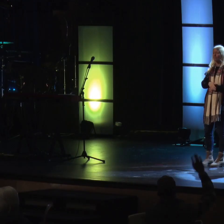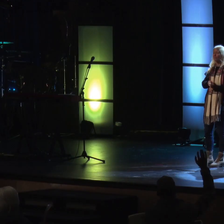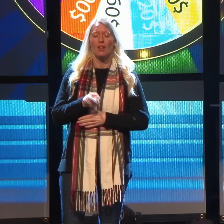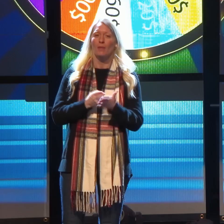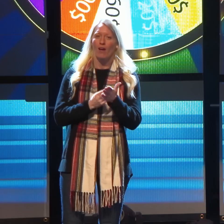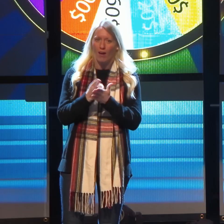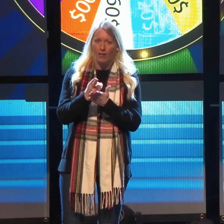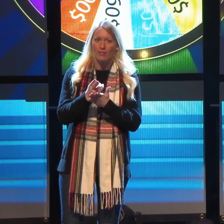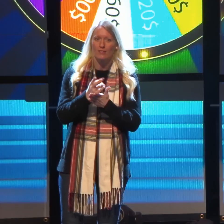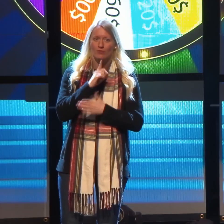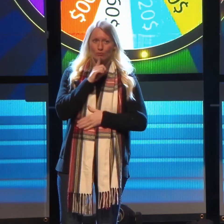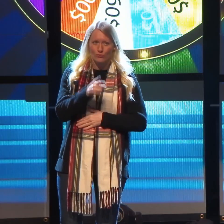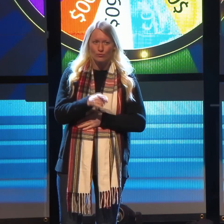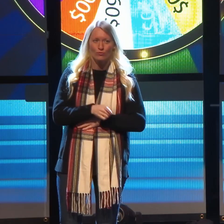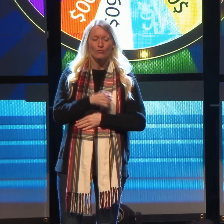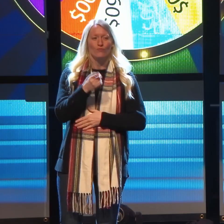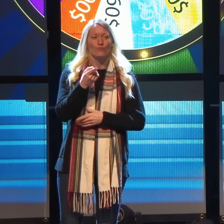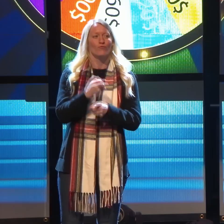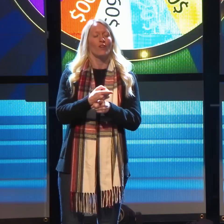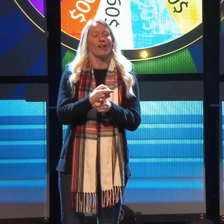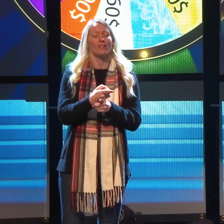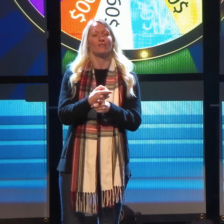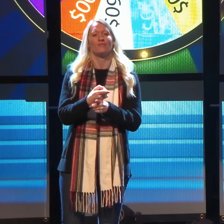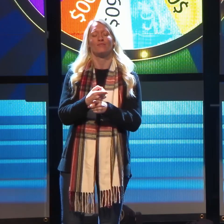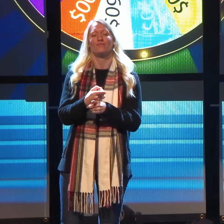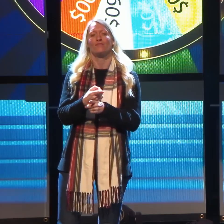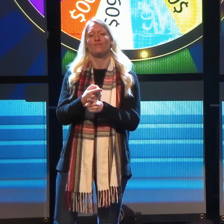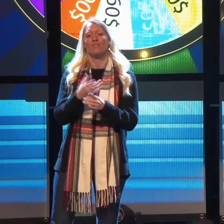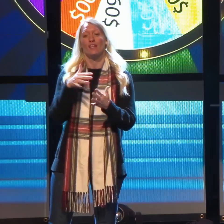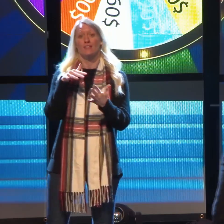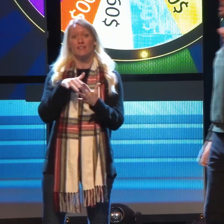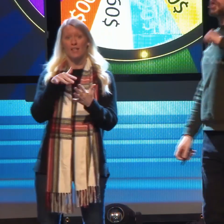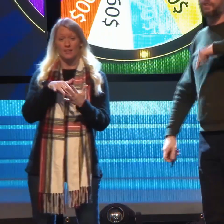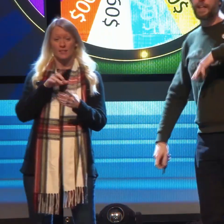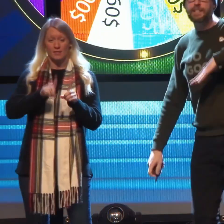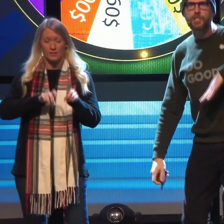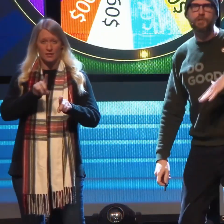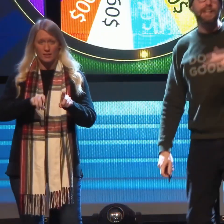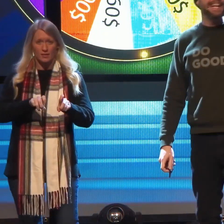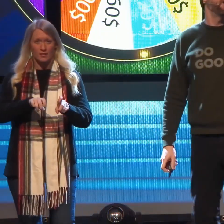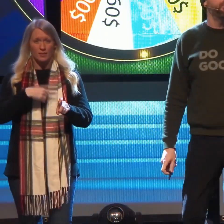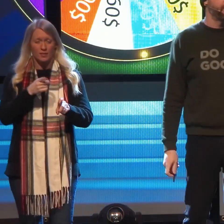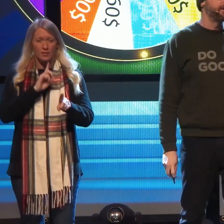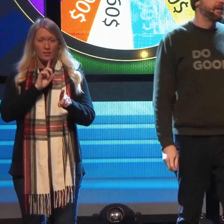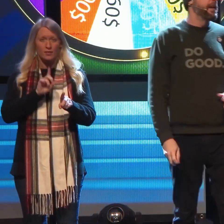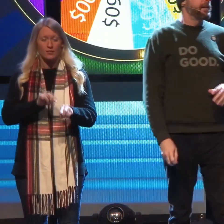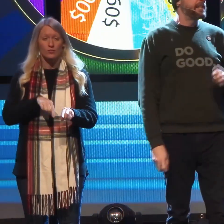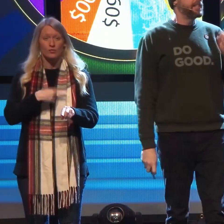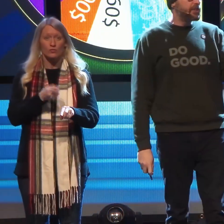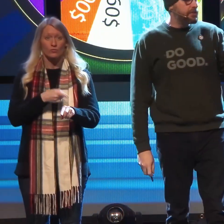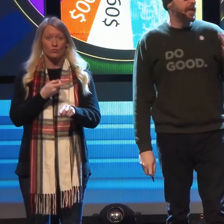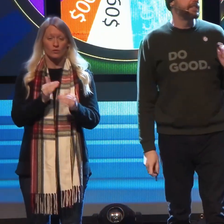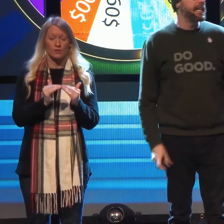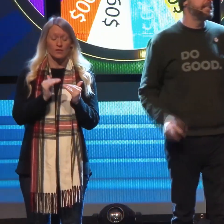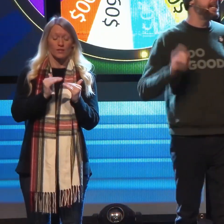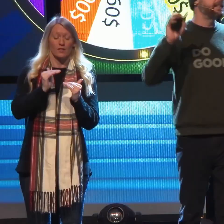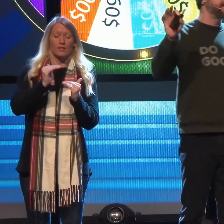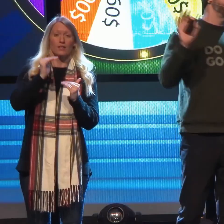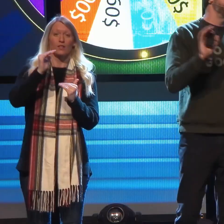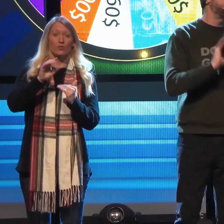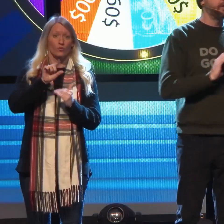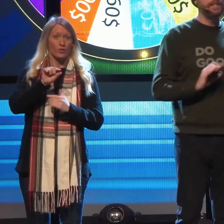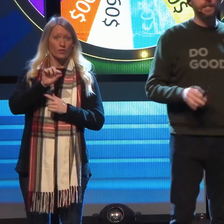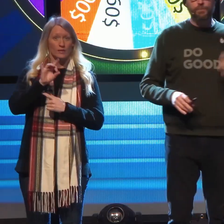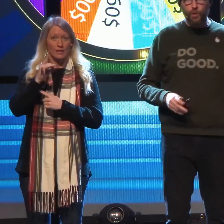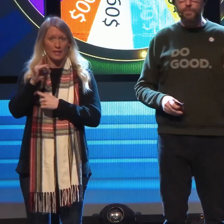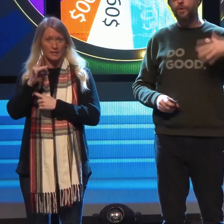be honest. Just right. And the study actually said that this is trending upward. Like since 2018, as they